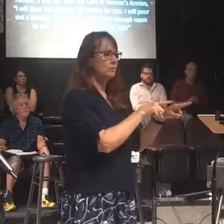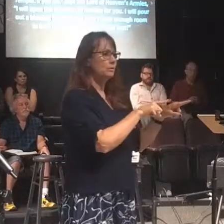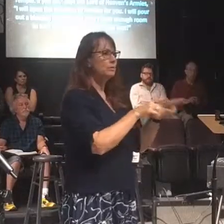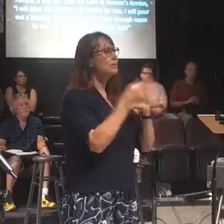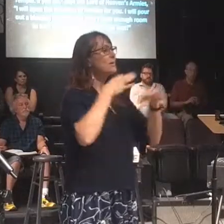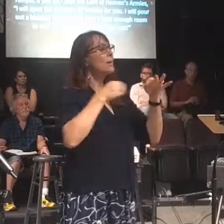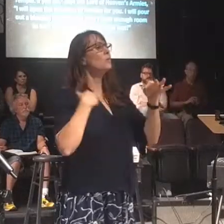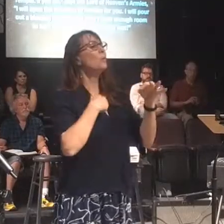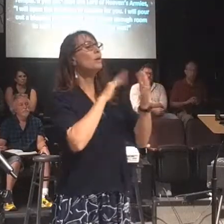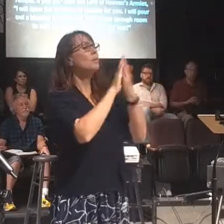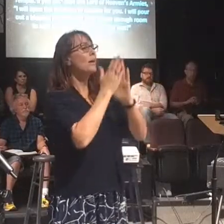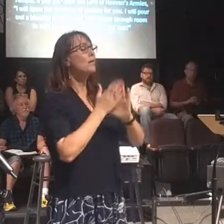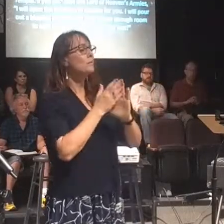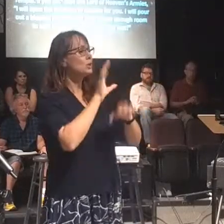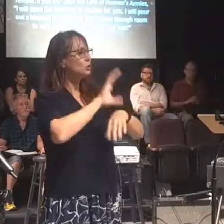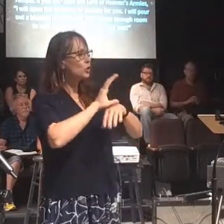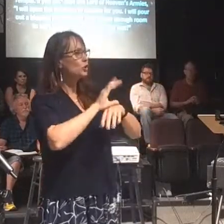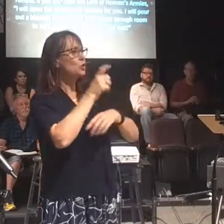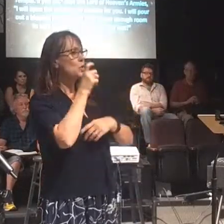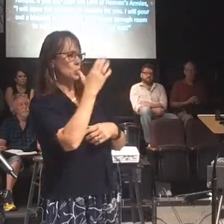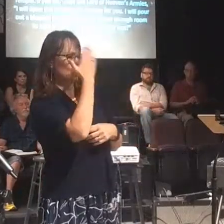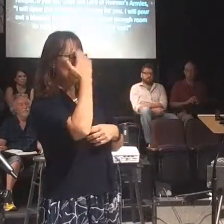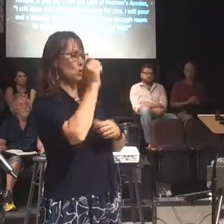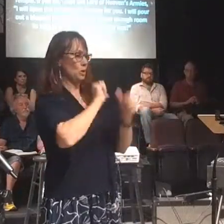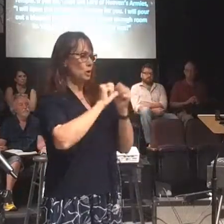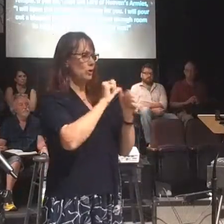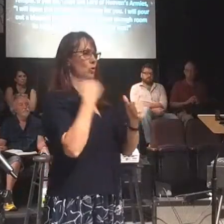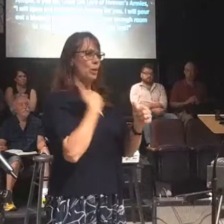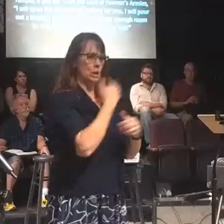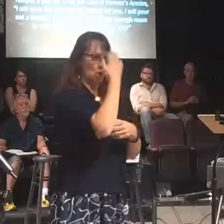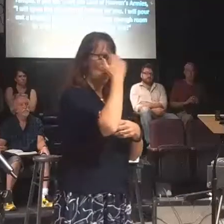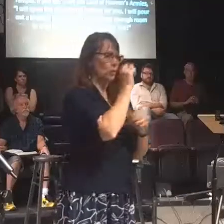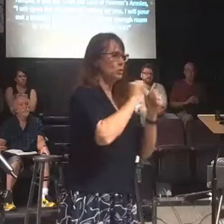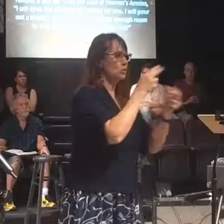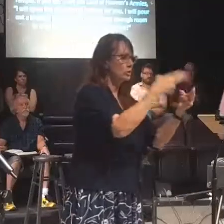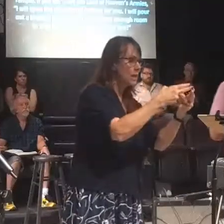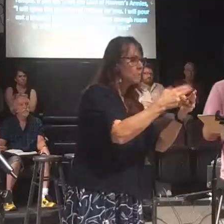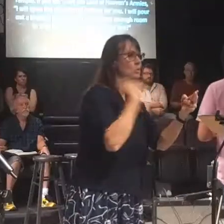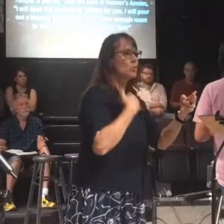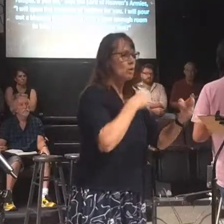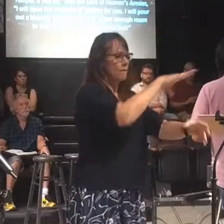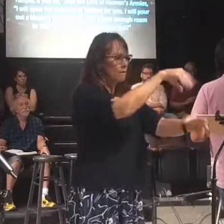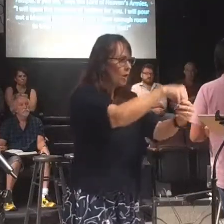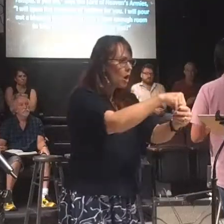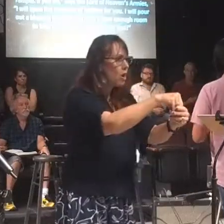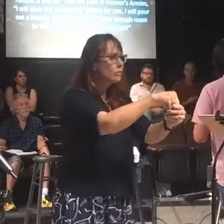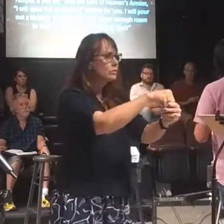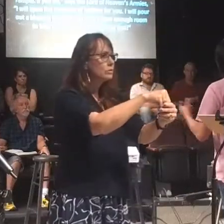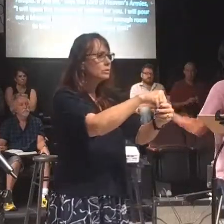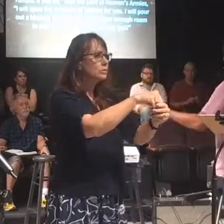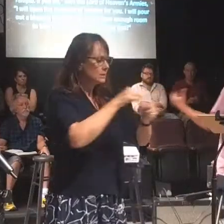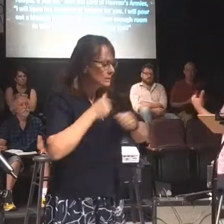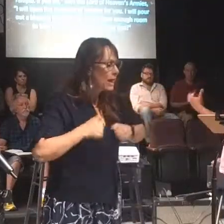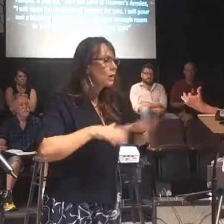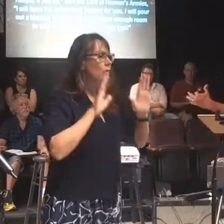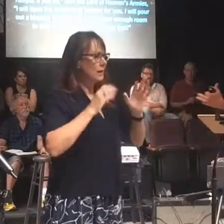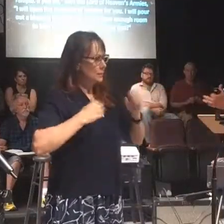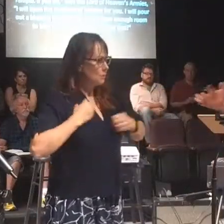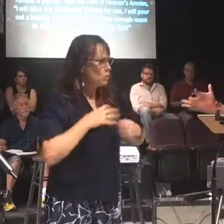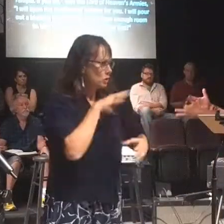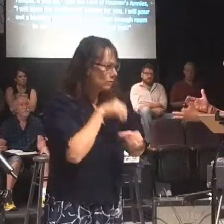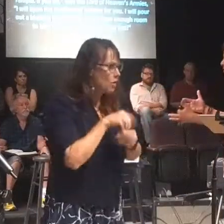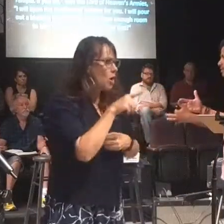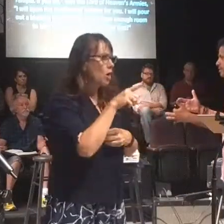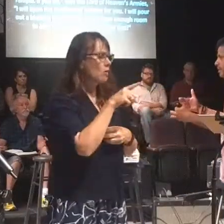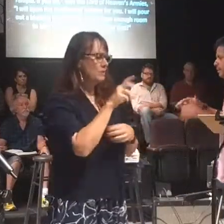names, where people are not involved in each other's lives, where people don't sacrifice for each other emotionally. There's no emotional labor in, you